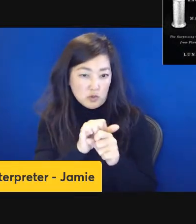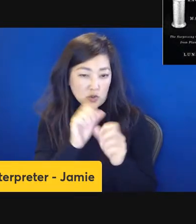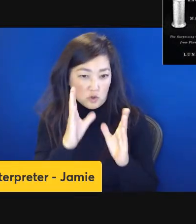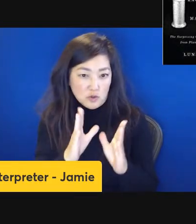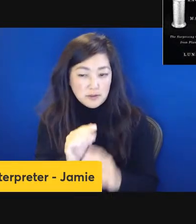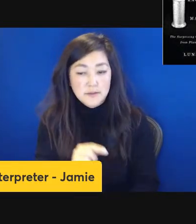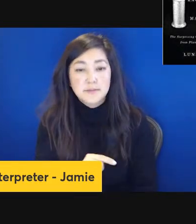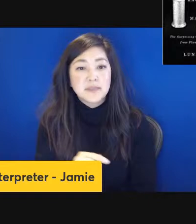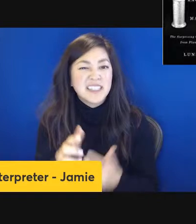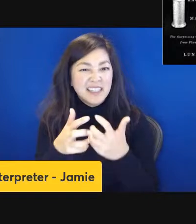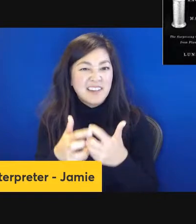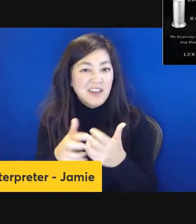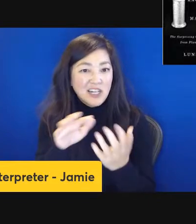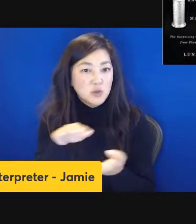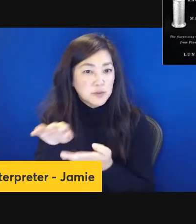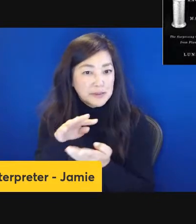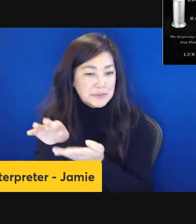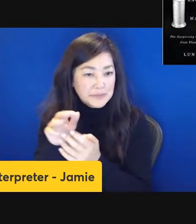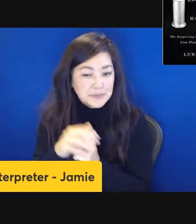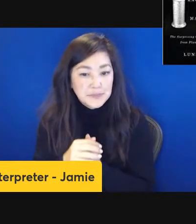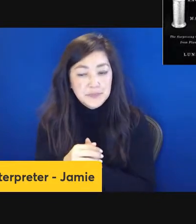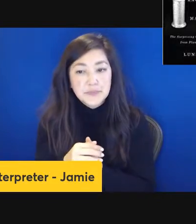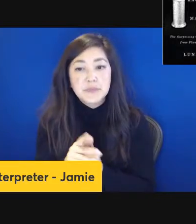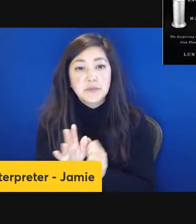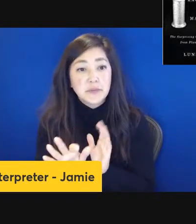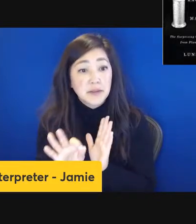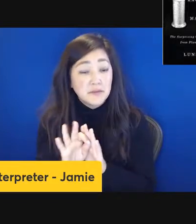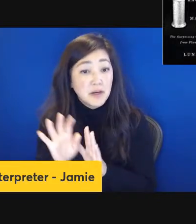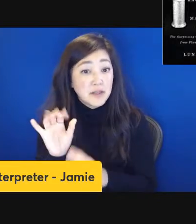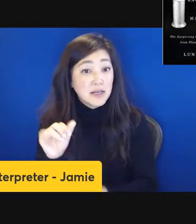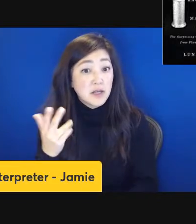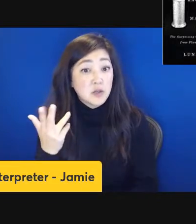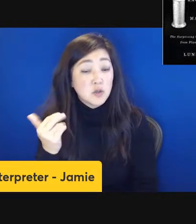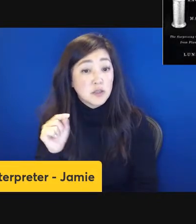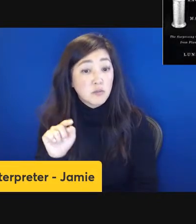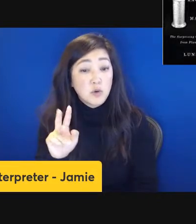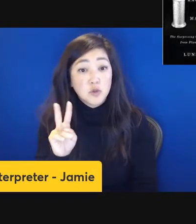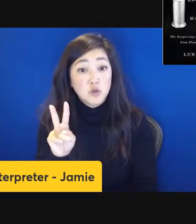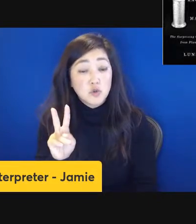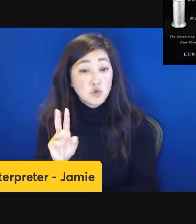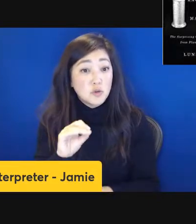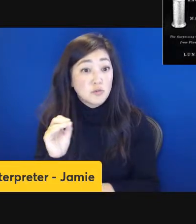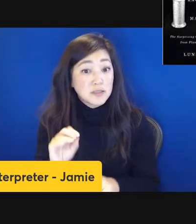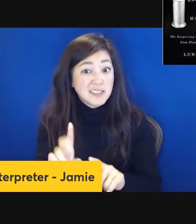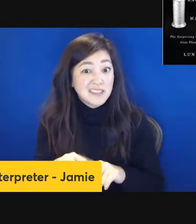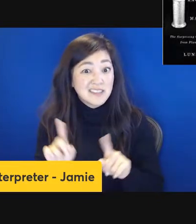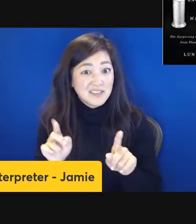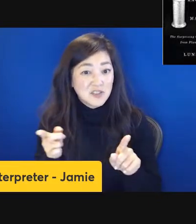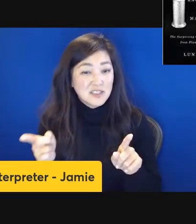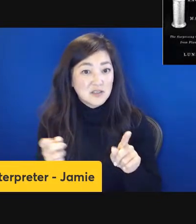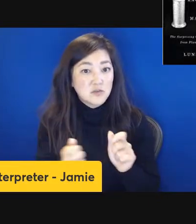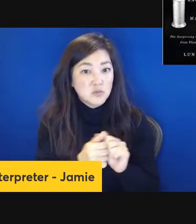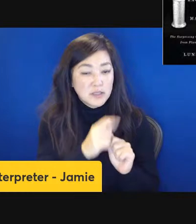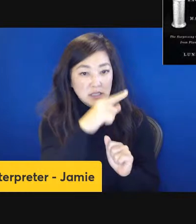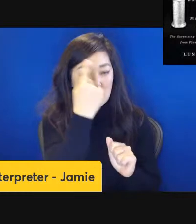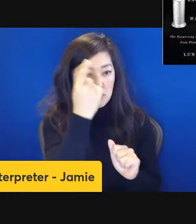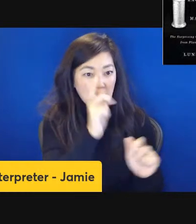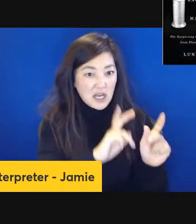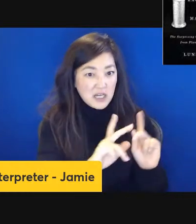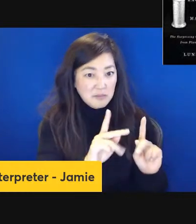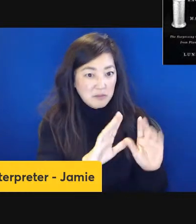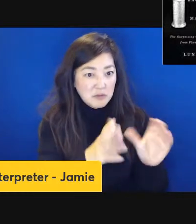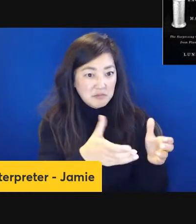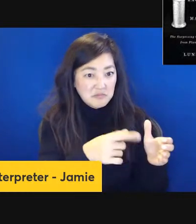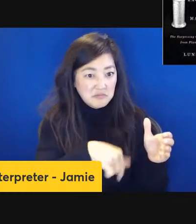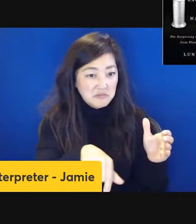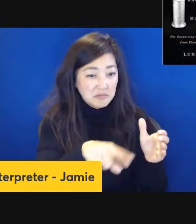with a difference of 13.2% for Black individuals on the basis